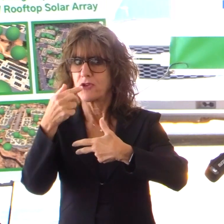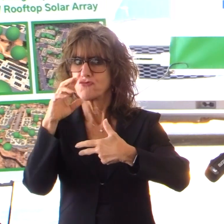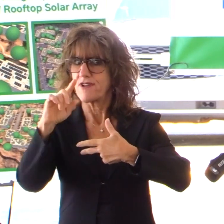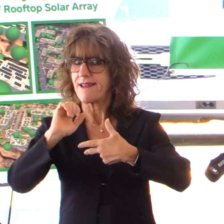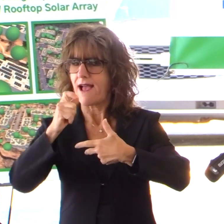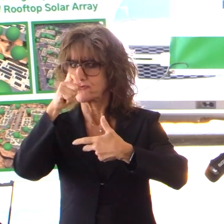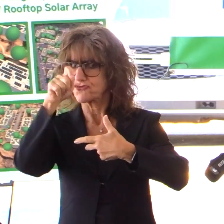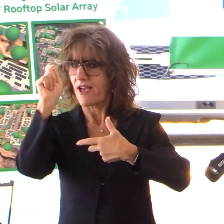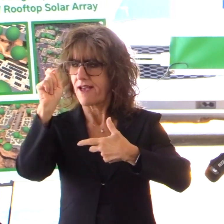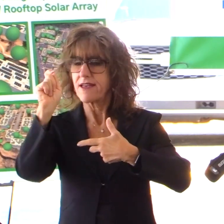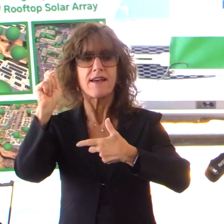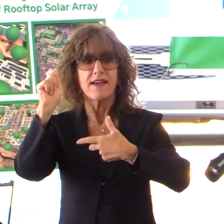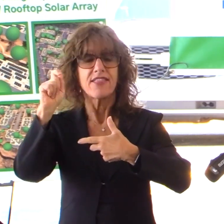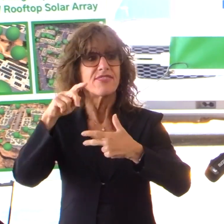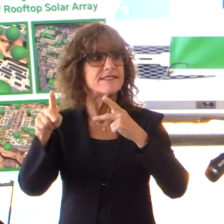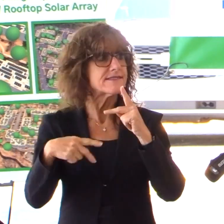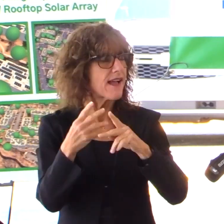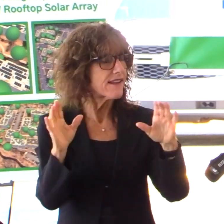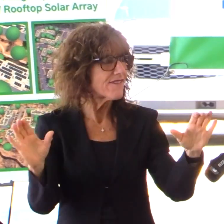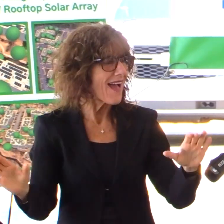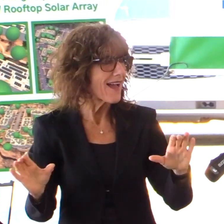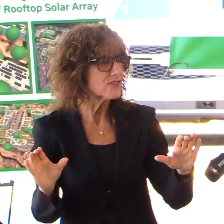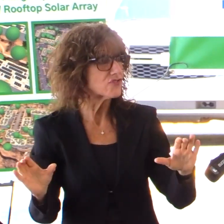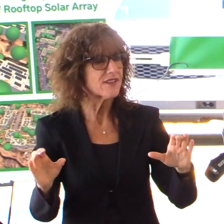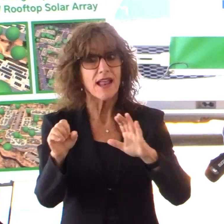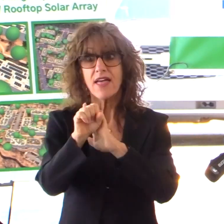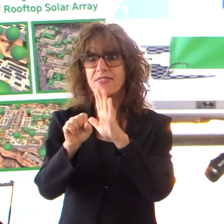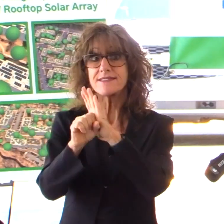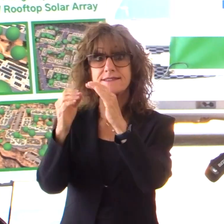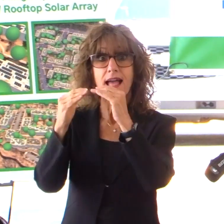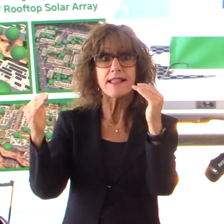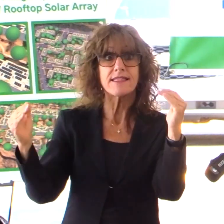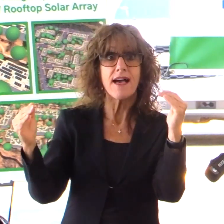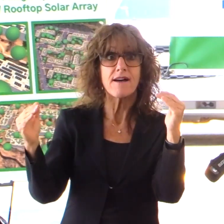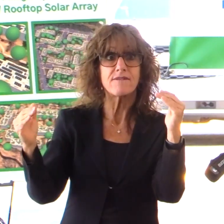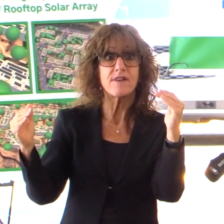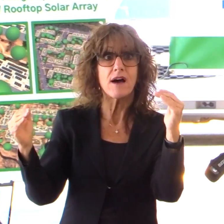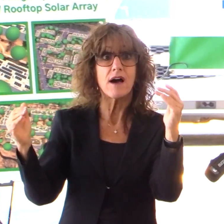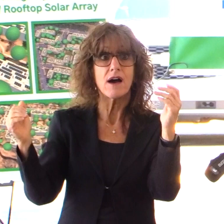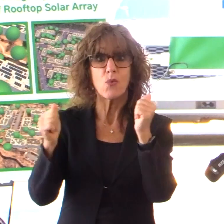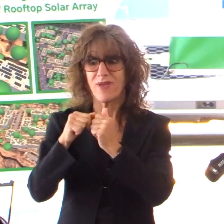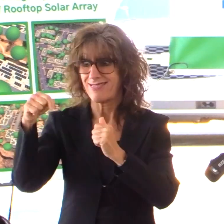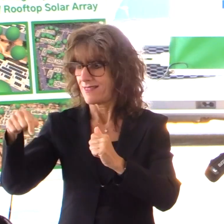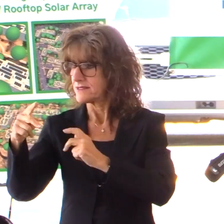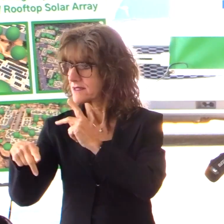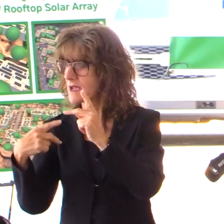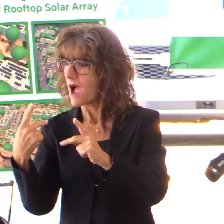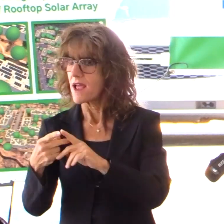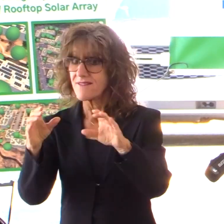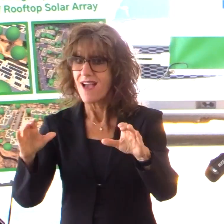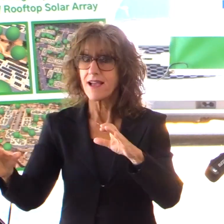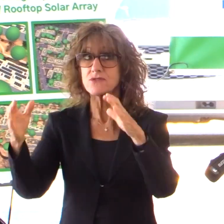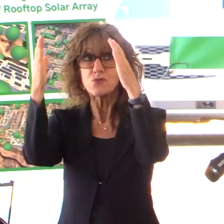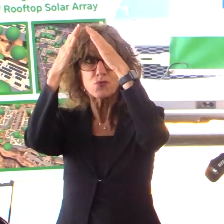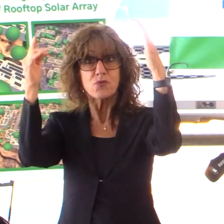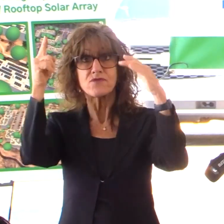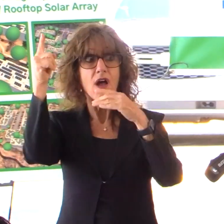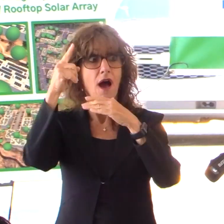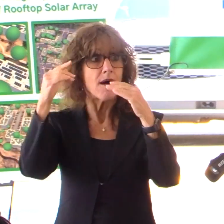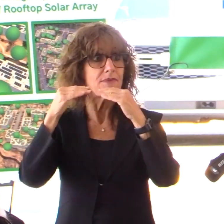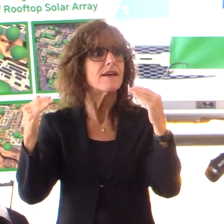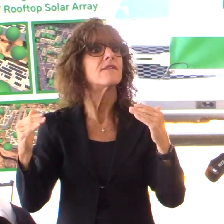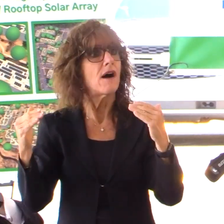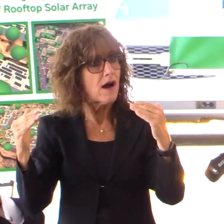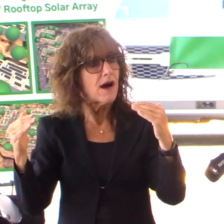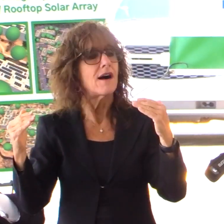grid. This kind of action at the state level, coupled by this kind of action at the rooftop level,